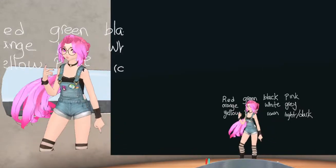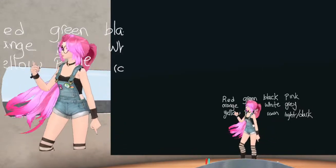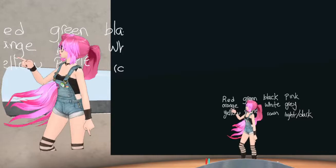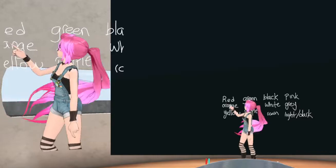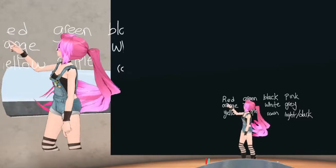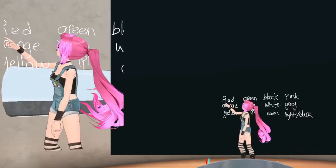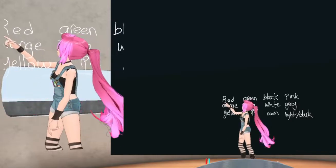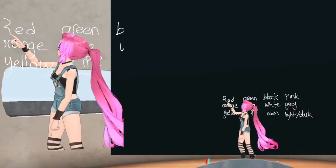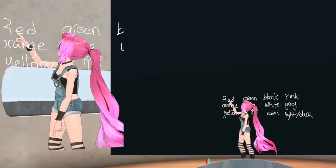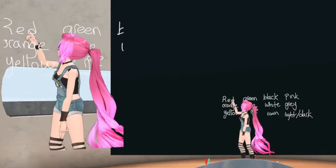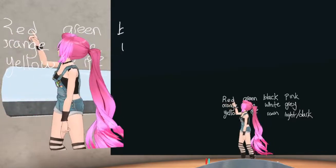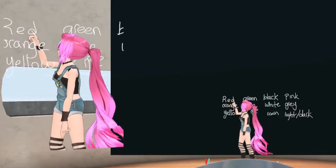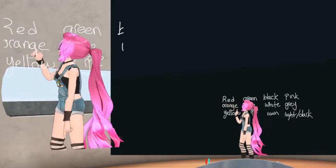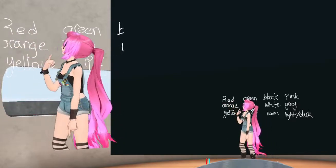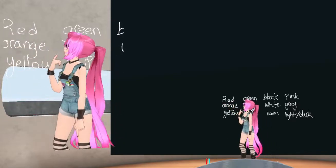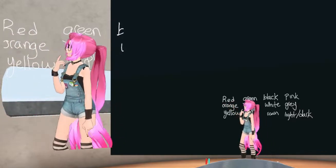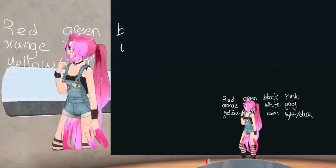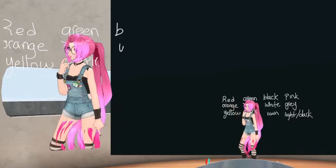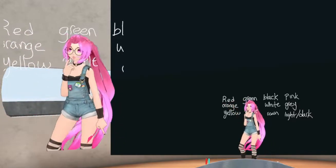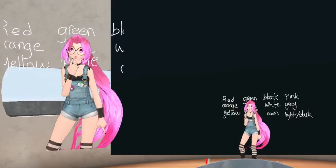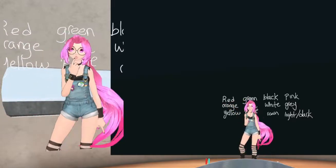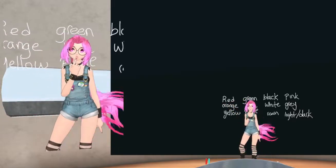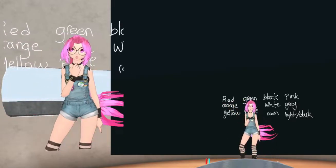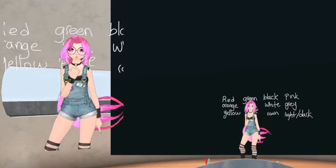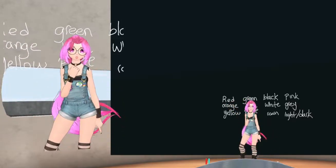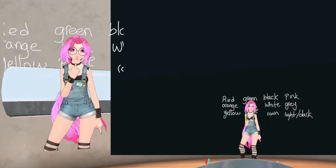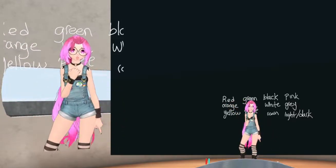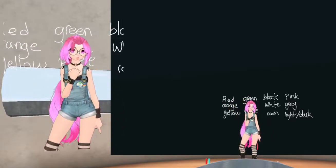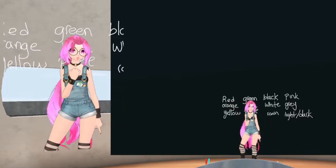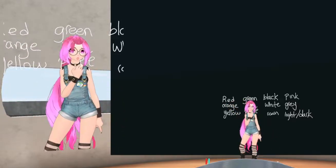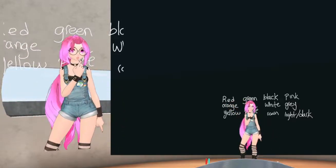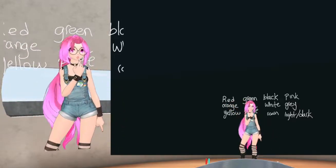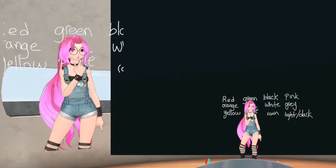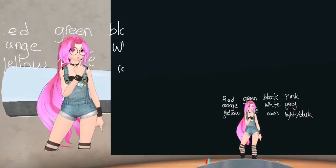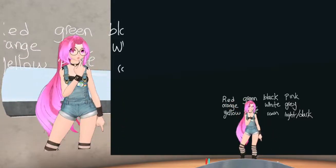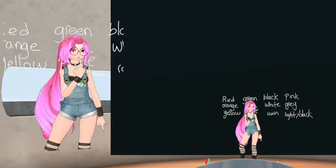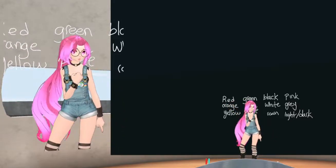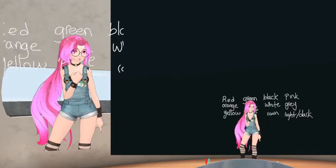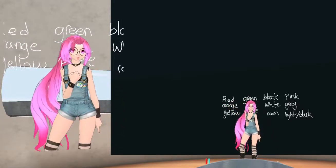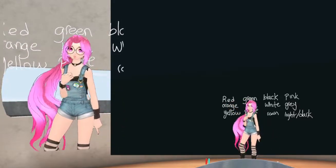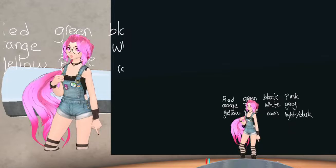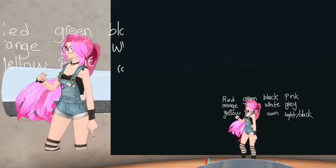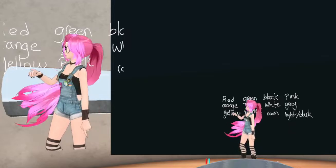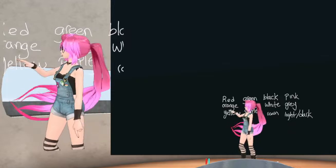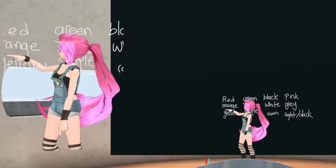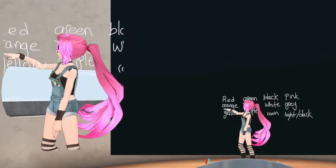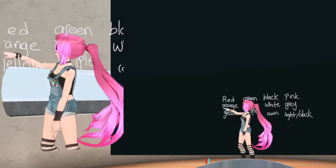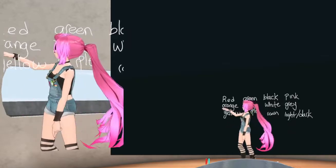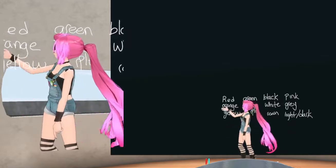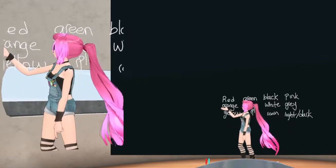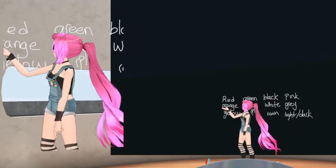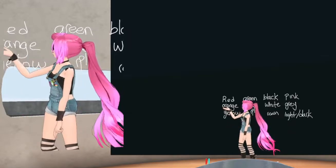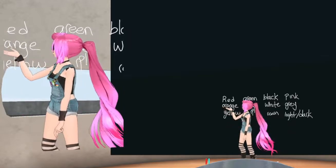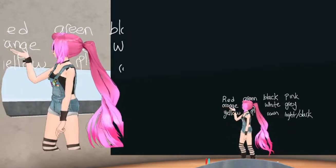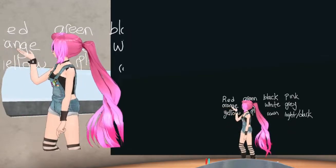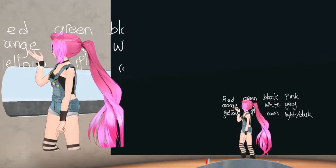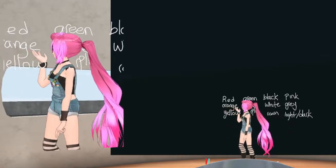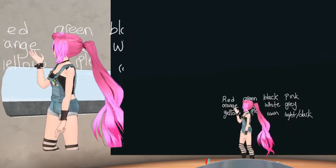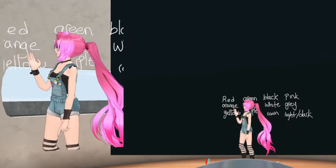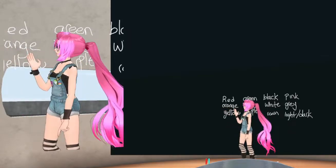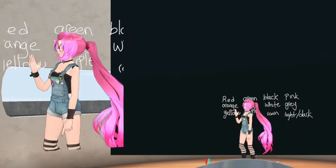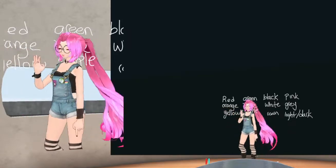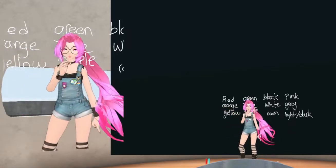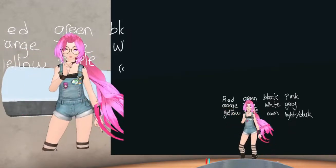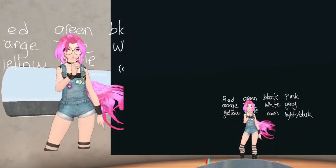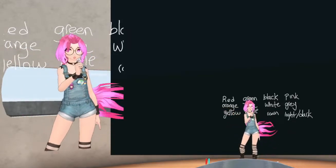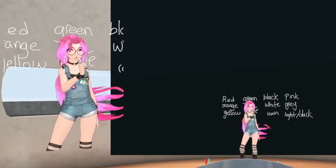right? So red on the chin area, pulling down red. Red. And then